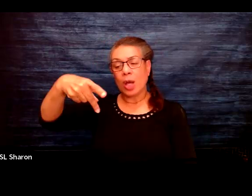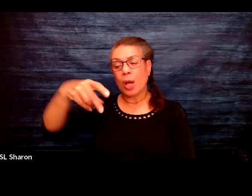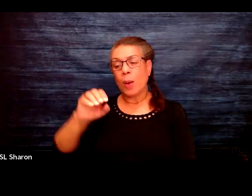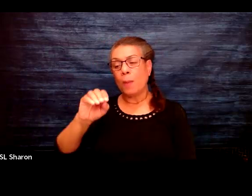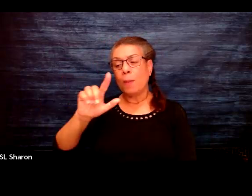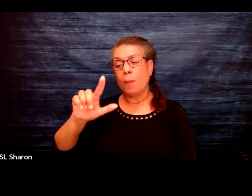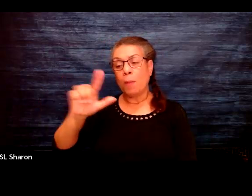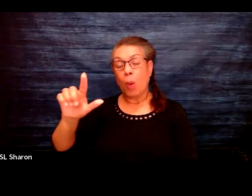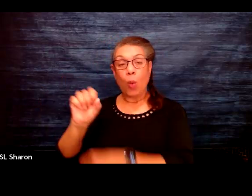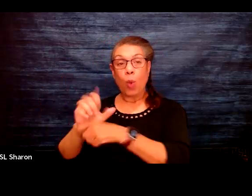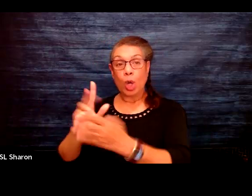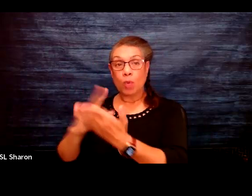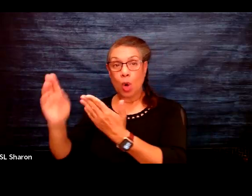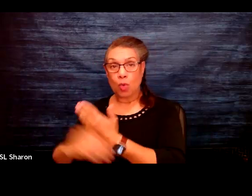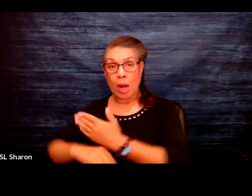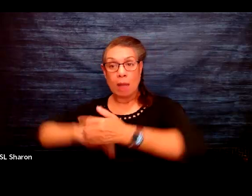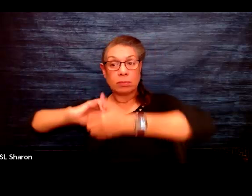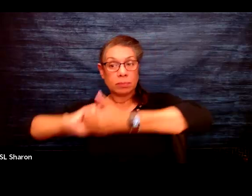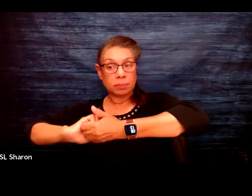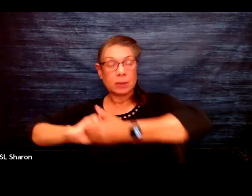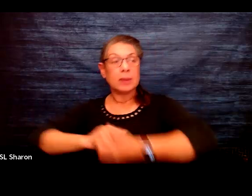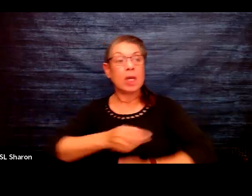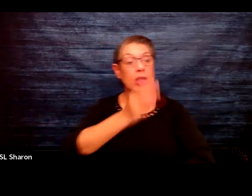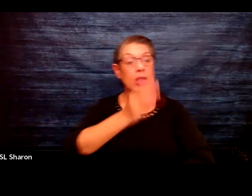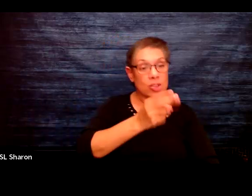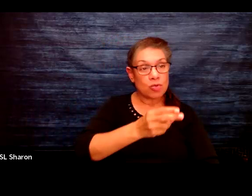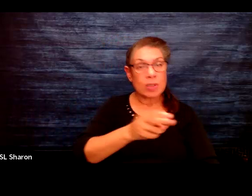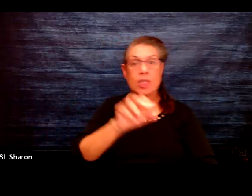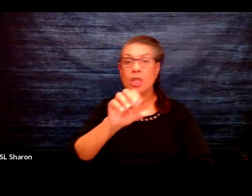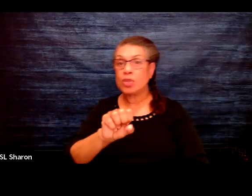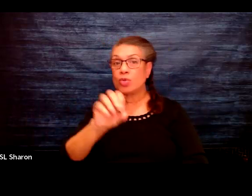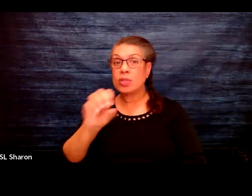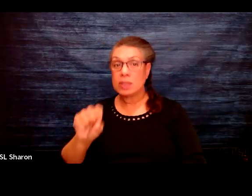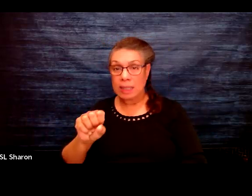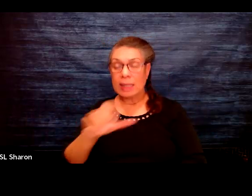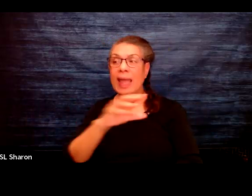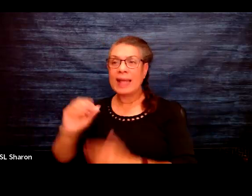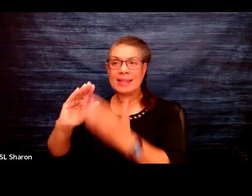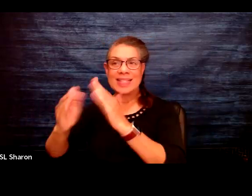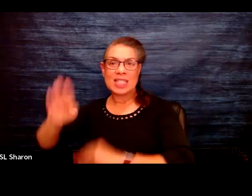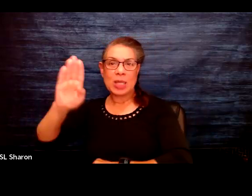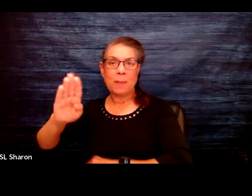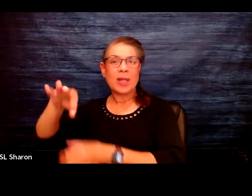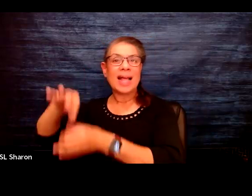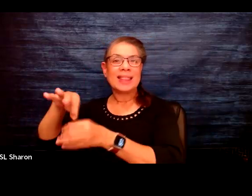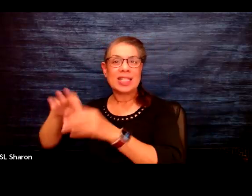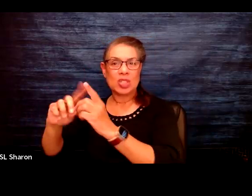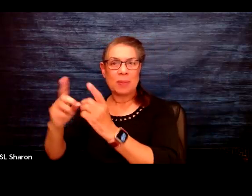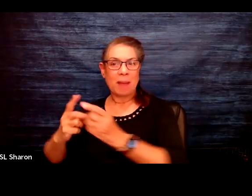is a collaboration between the BPS History and Social Science Department and the City of Boston Elections